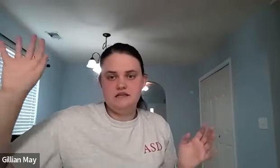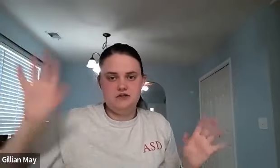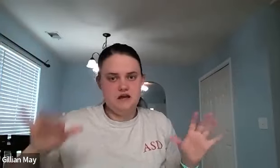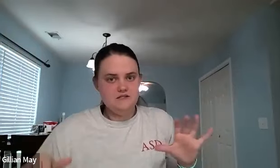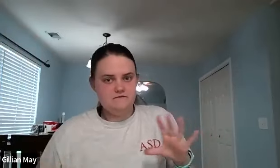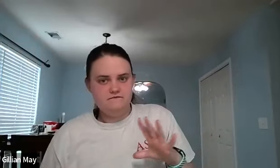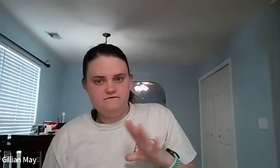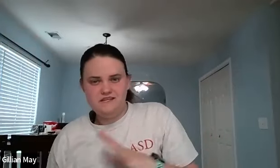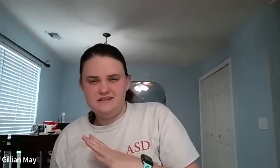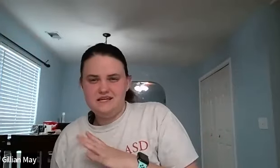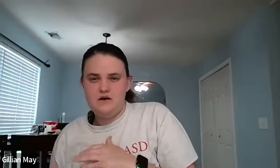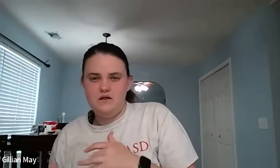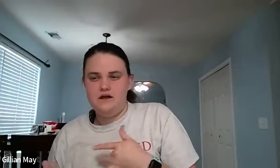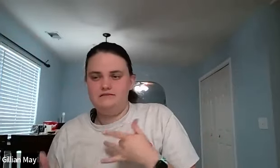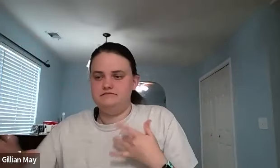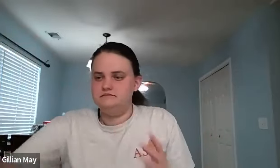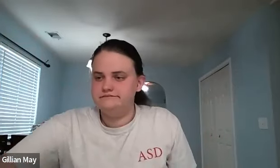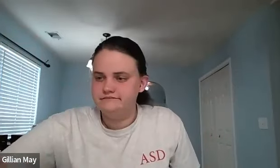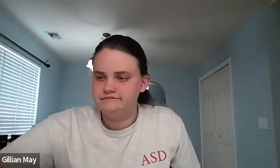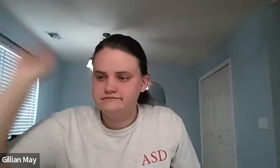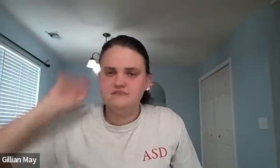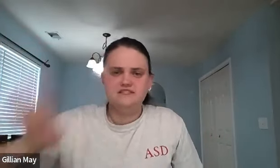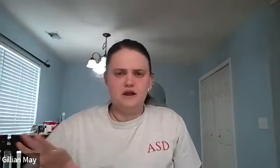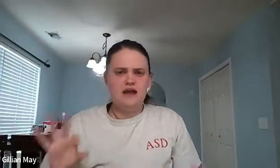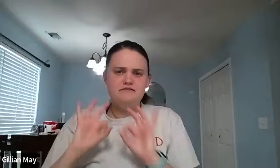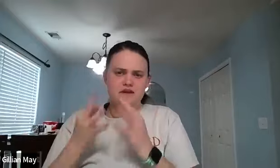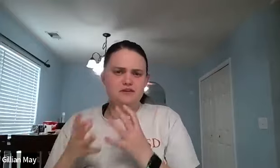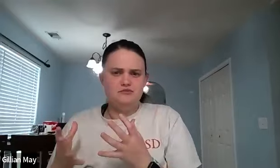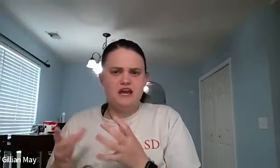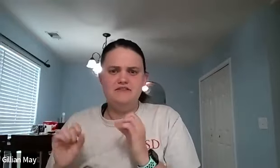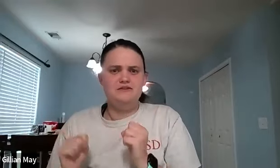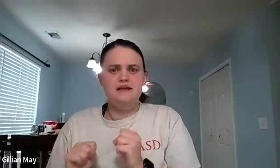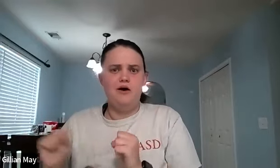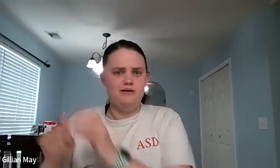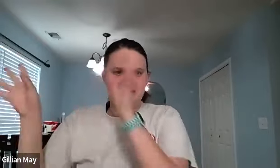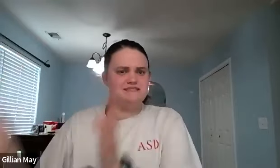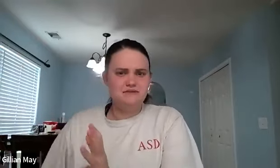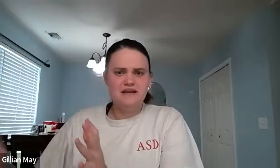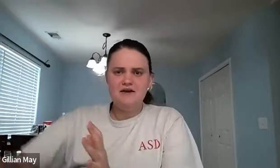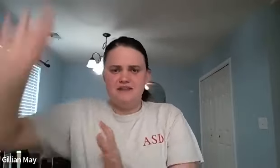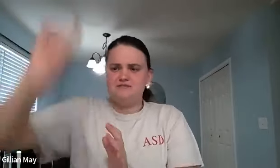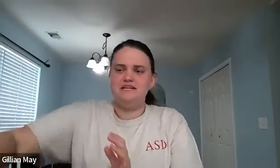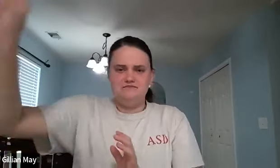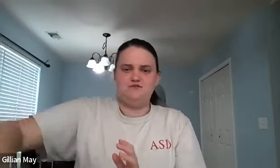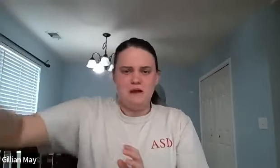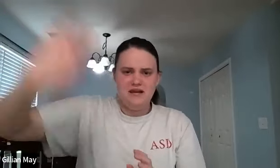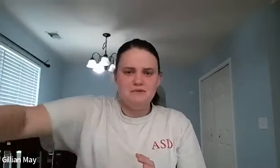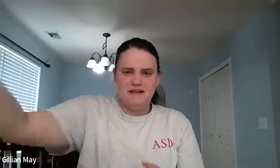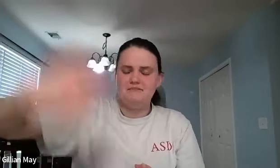are you guys feeling on, sorry, I have a family group chat and they're like all texting right now. And that's why I keep swiping up. I'm like,